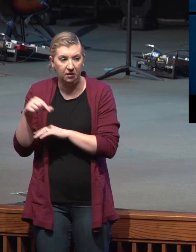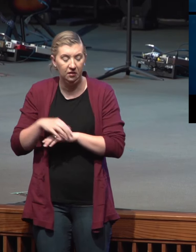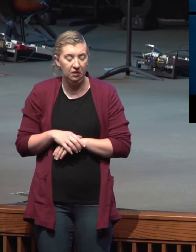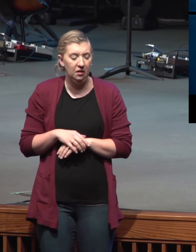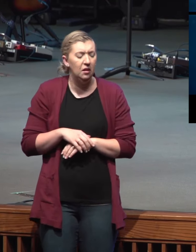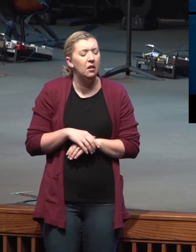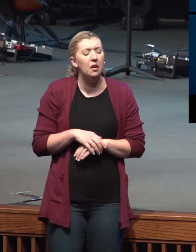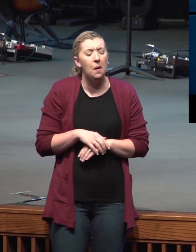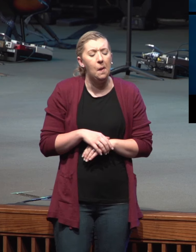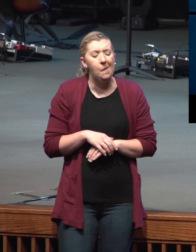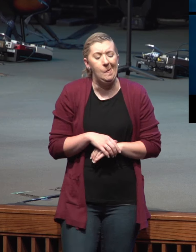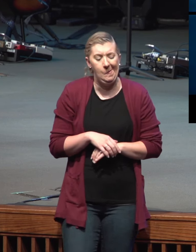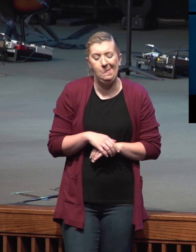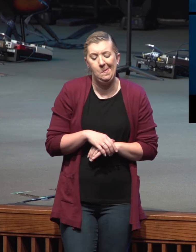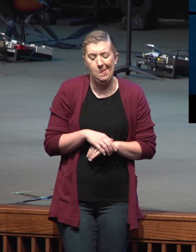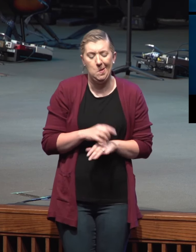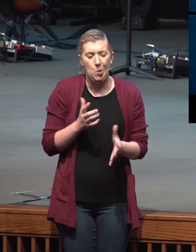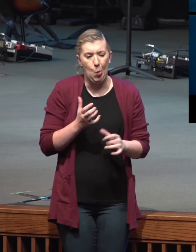You would like to think